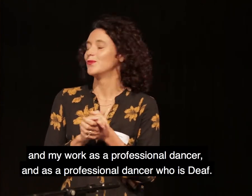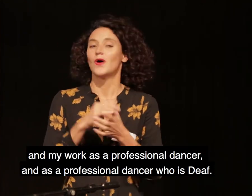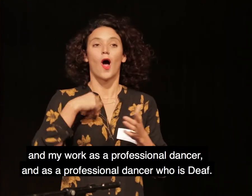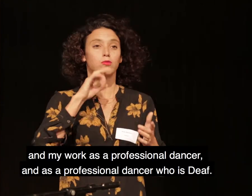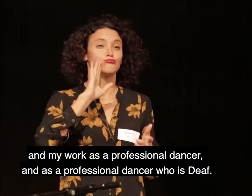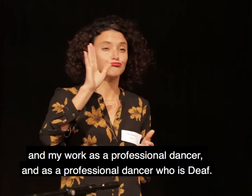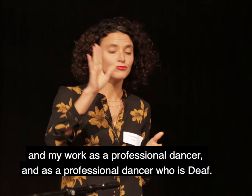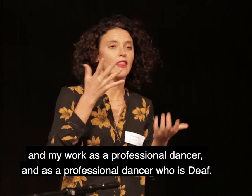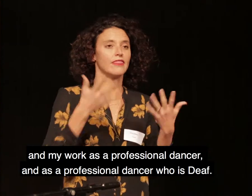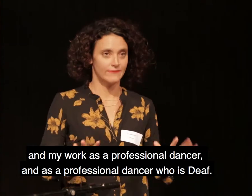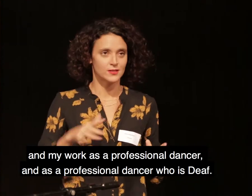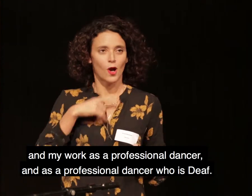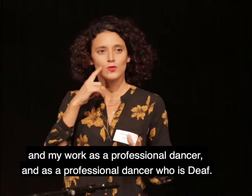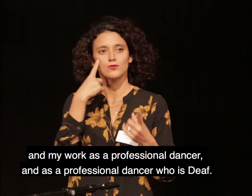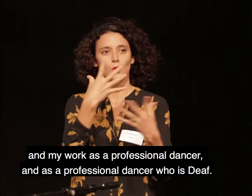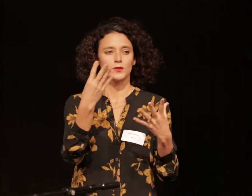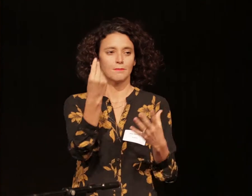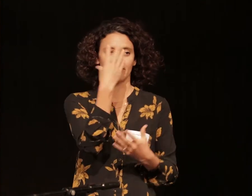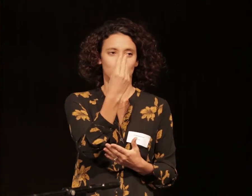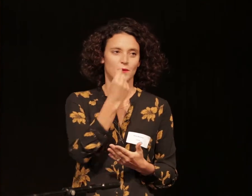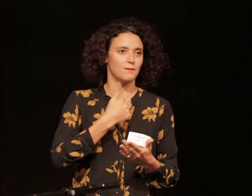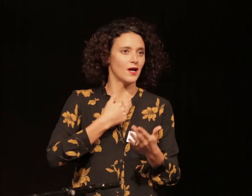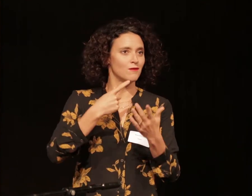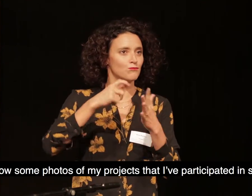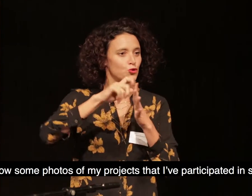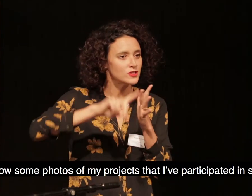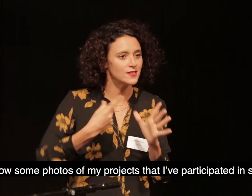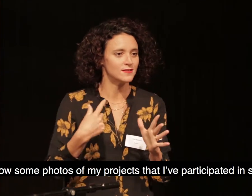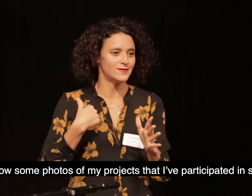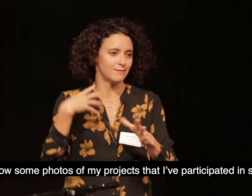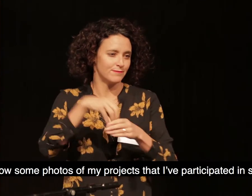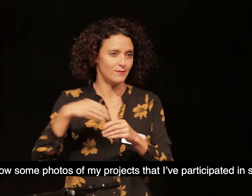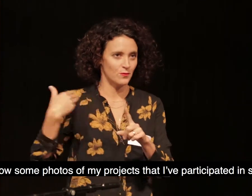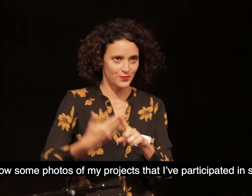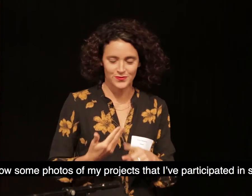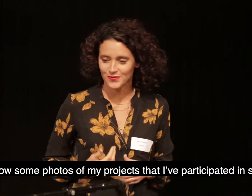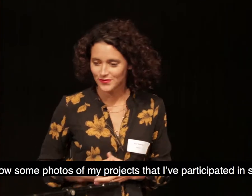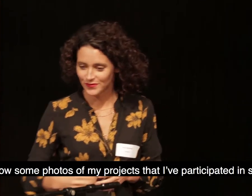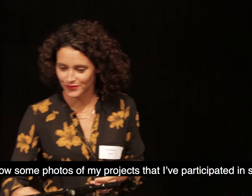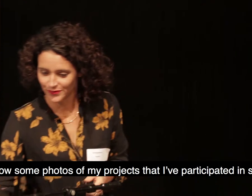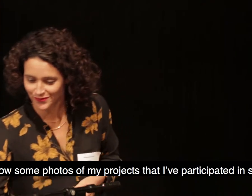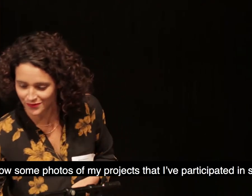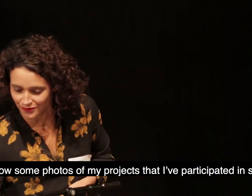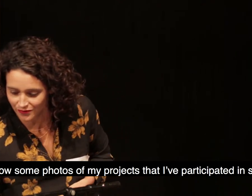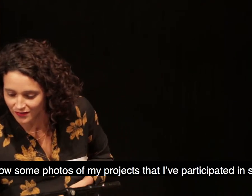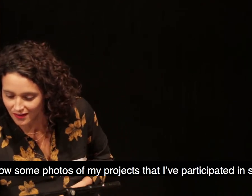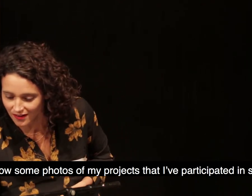as a professional dancer who is deaf. I will show some photos of my projects that I've participated in so